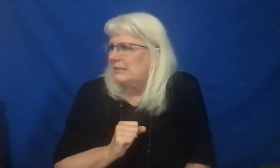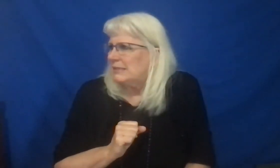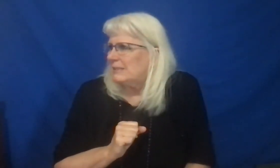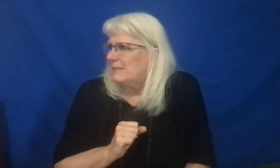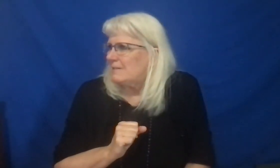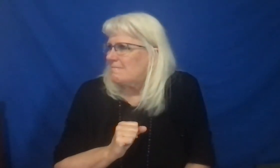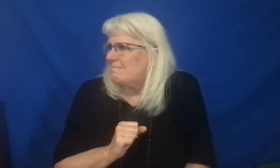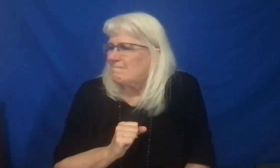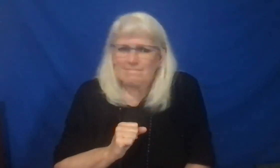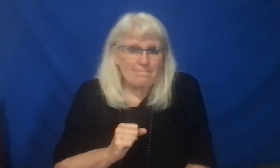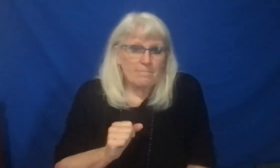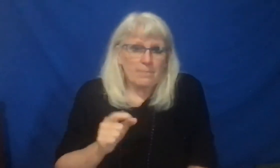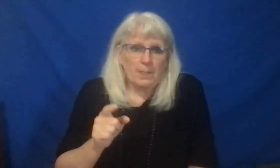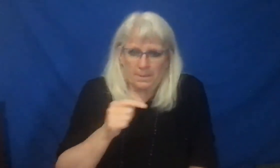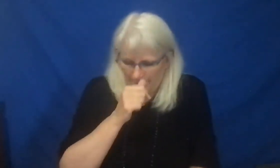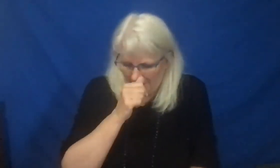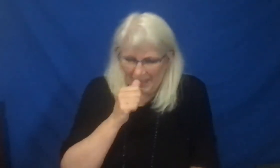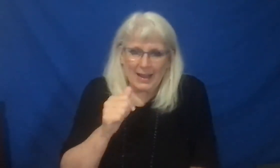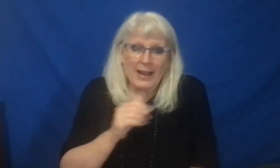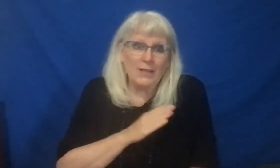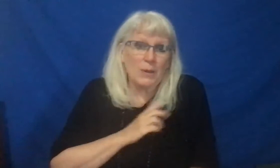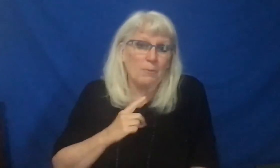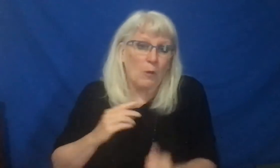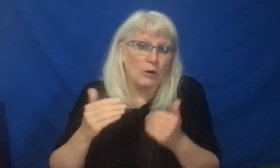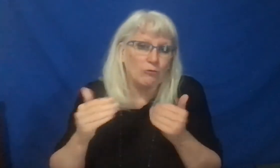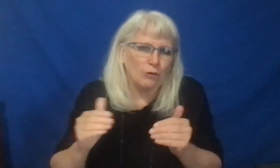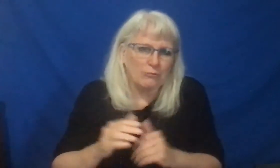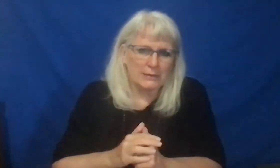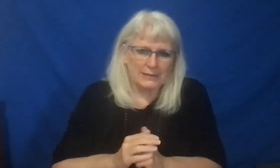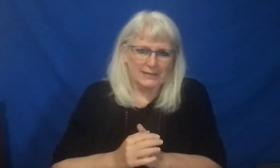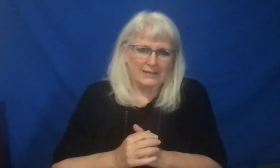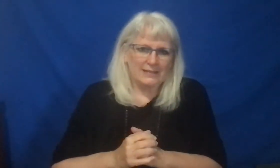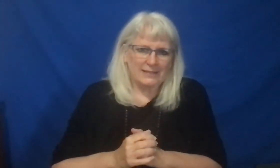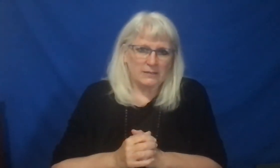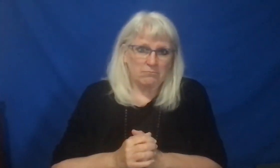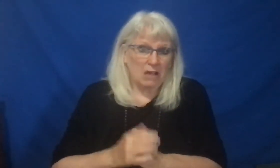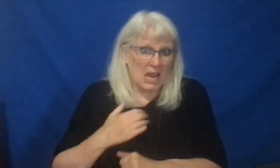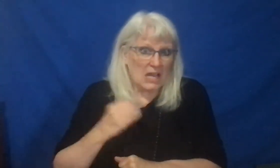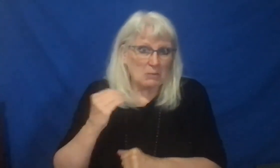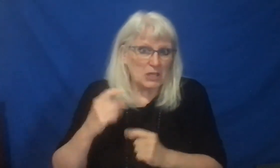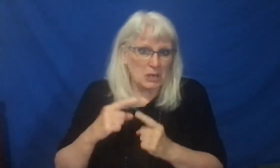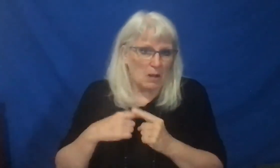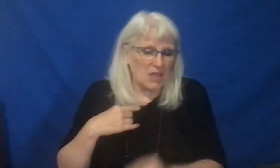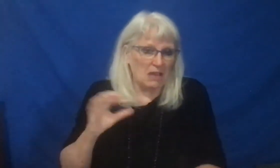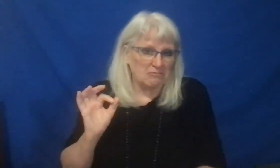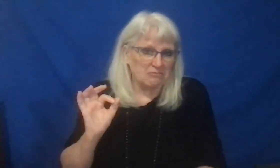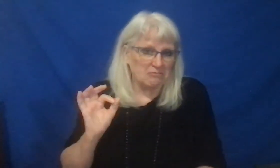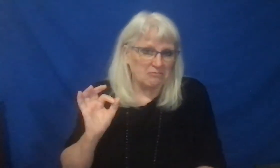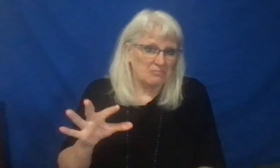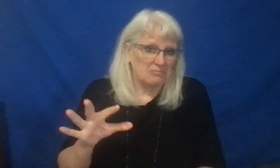at the board in the boardroom having starting kind of having an opinion about it and speaking out. And sometimes I can feel like that a lot in